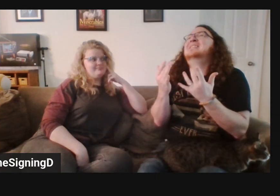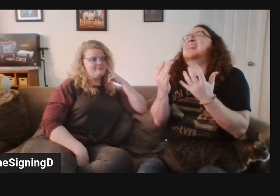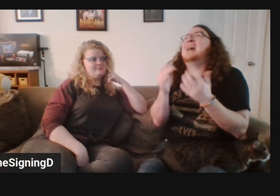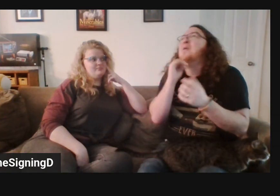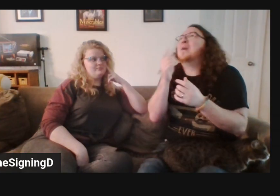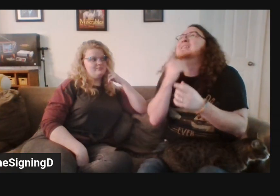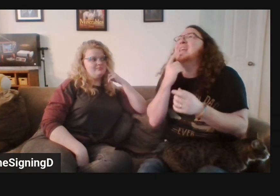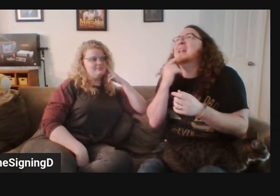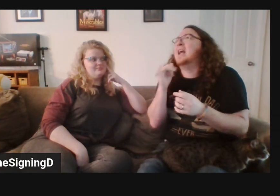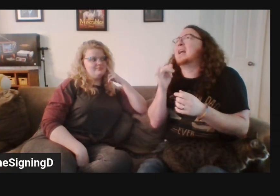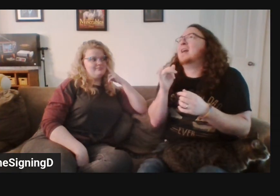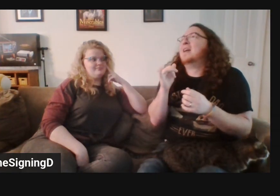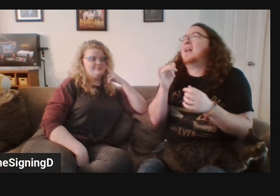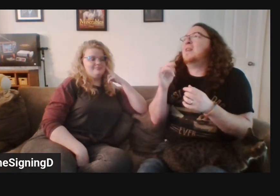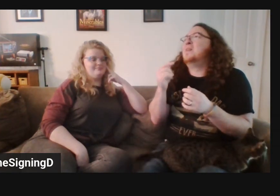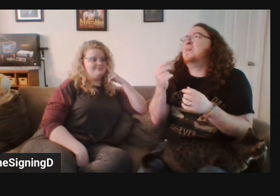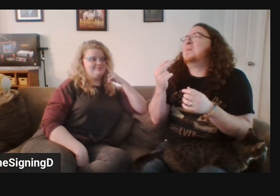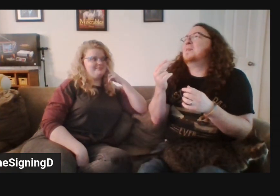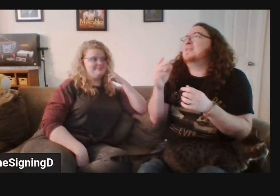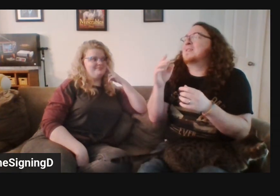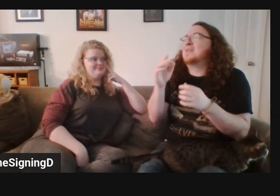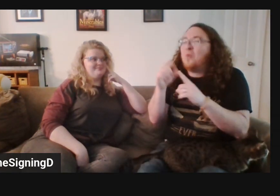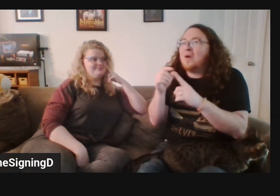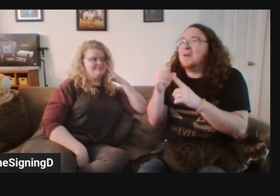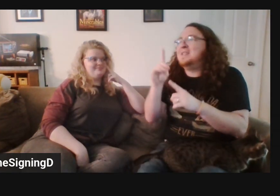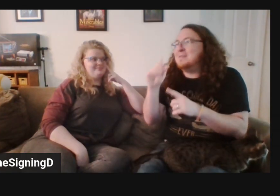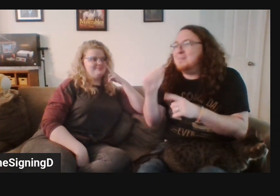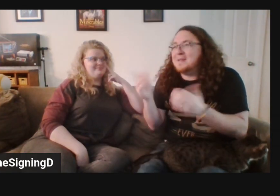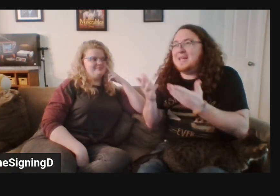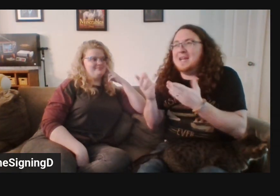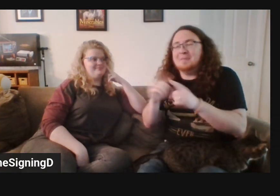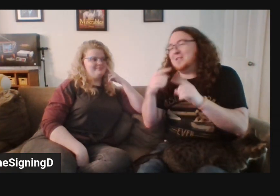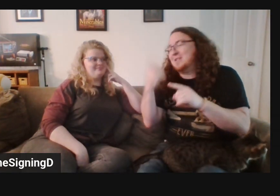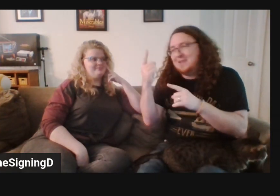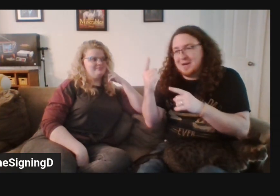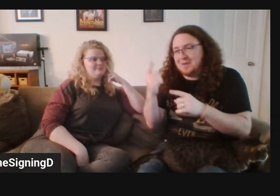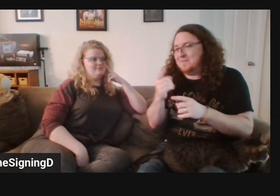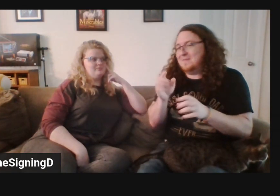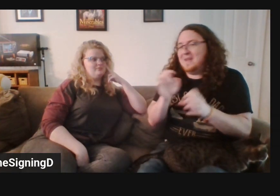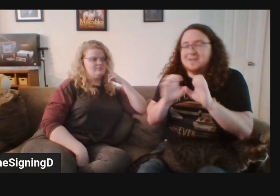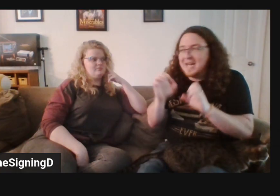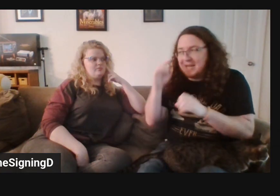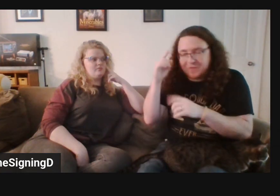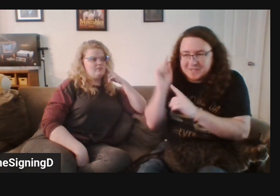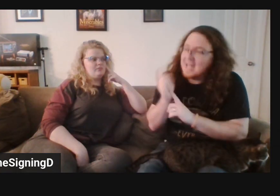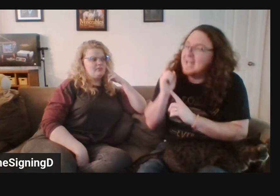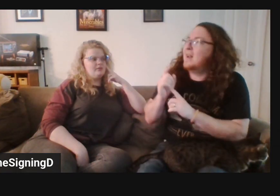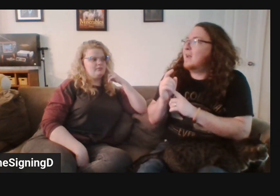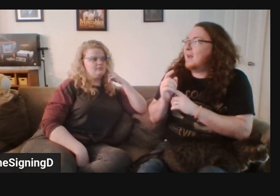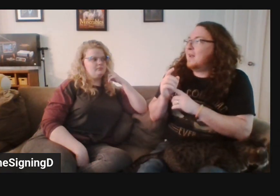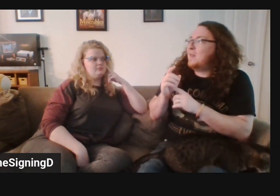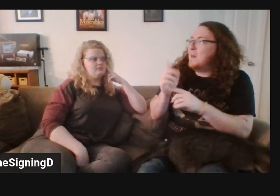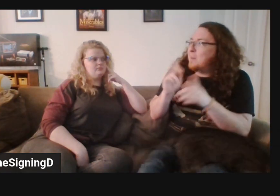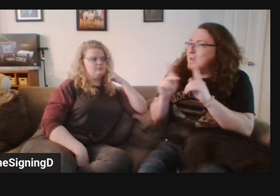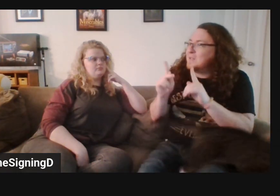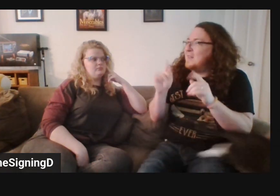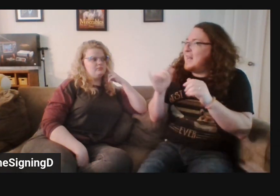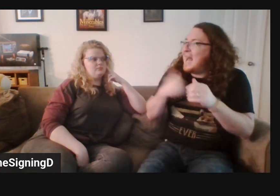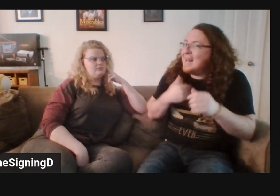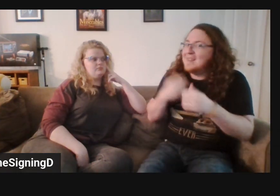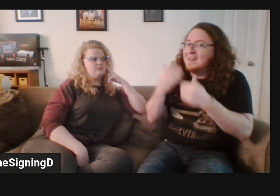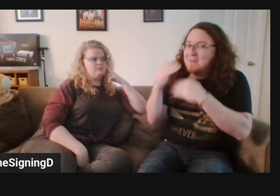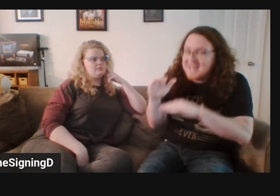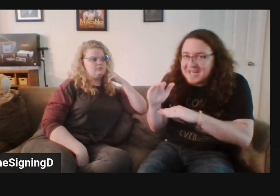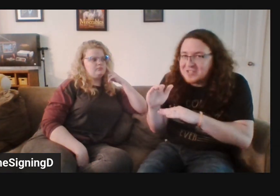I hesitate. I don't want to say like the word disability here, but just, entertaining it for a second. The person